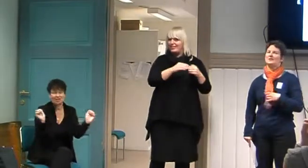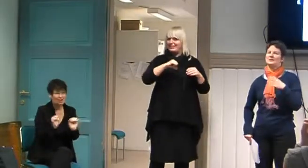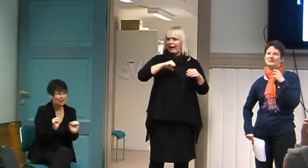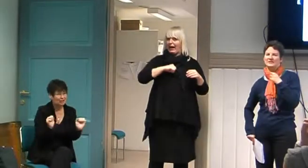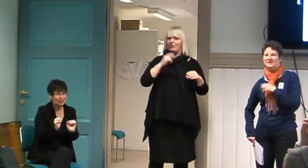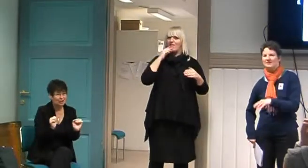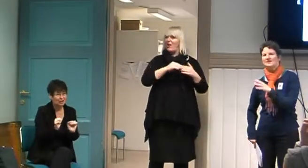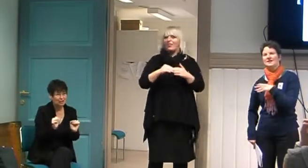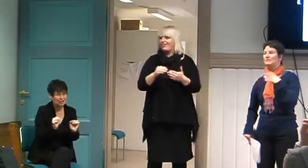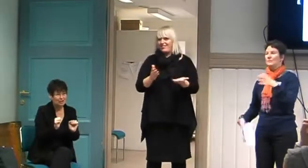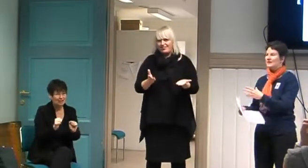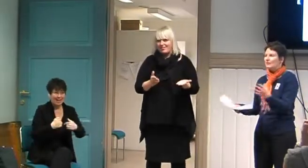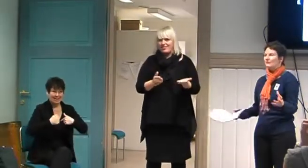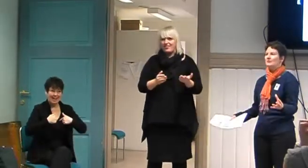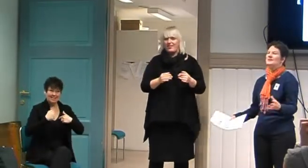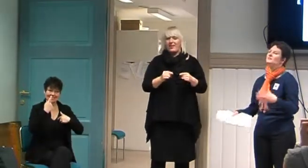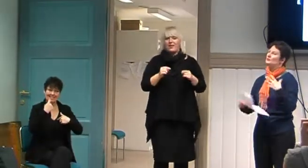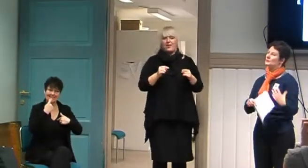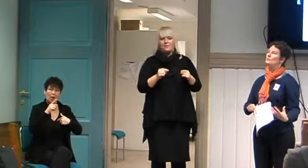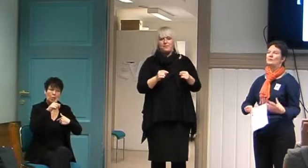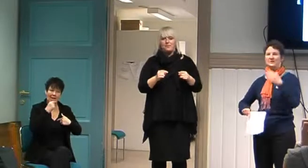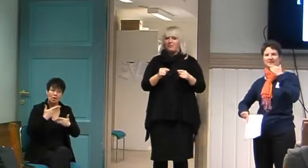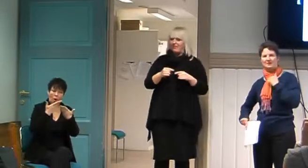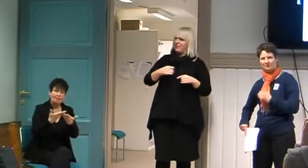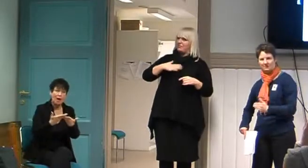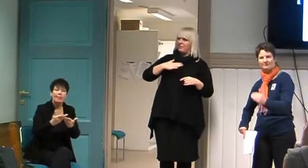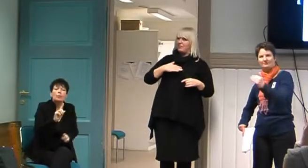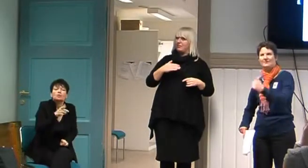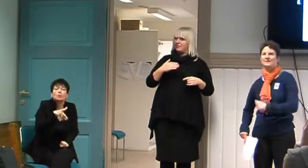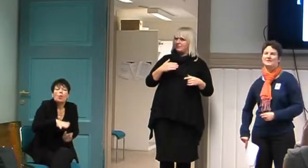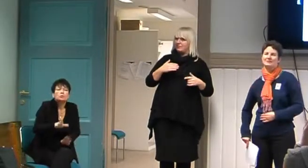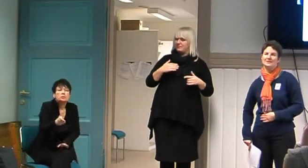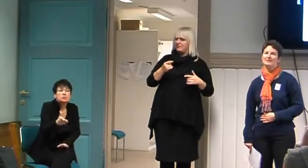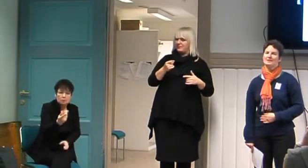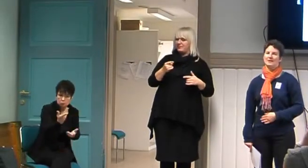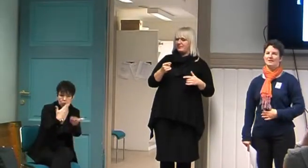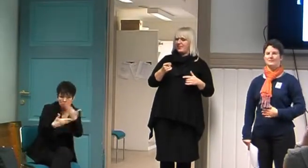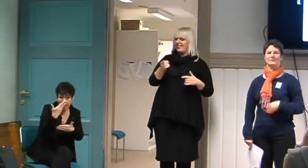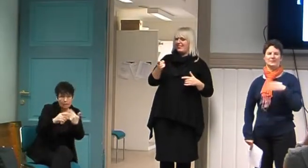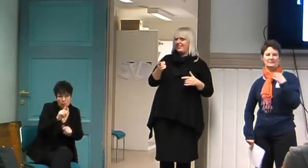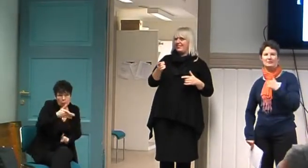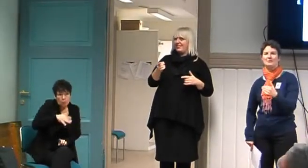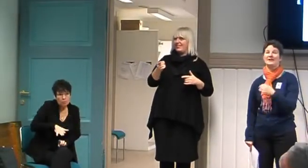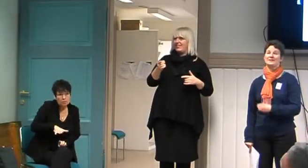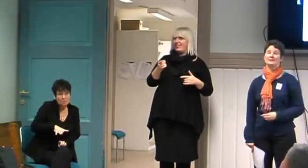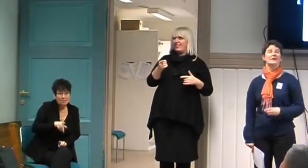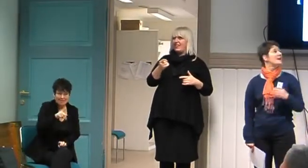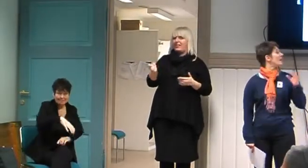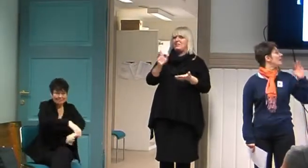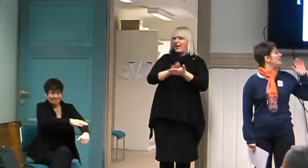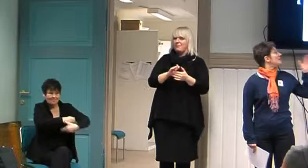It's a lot of it is us saying, we can offer you this, what do you want? They're not necessarily being